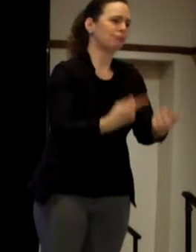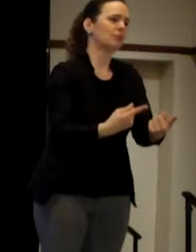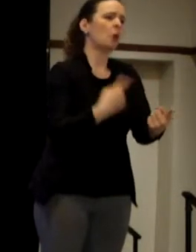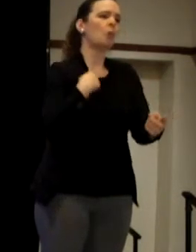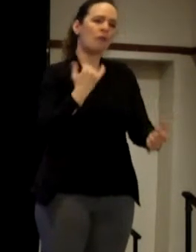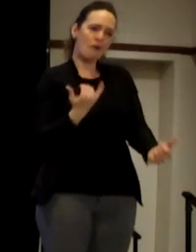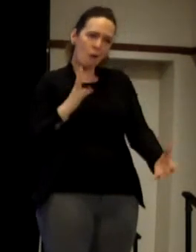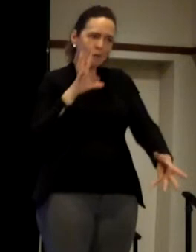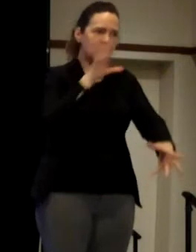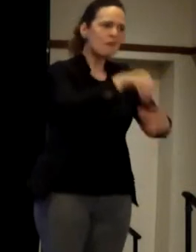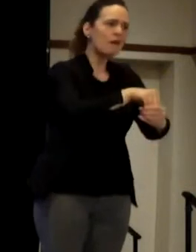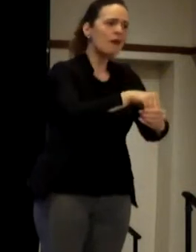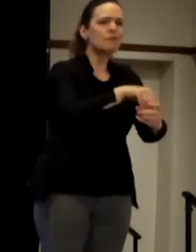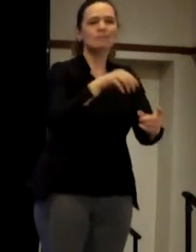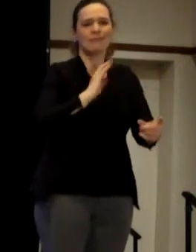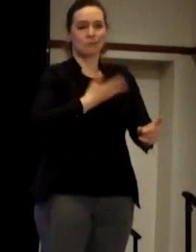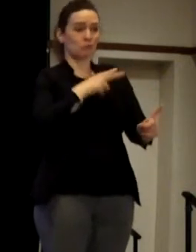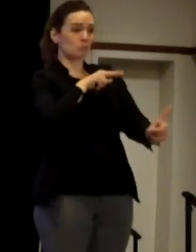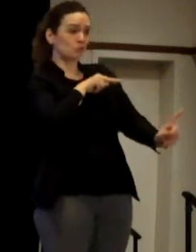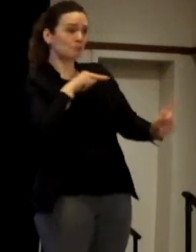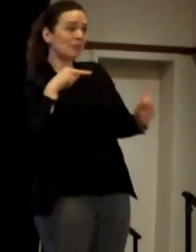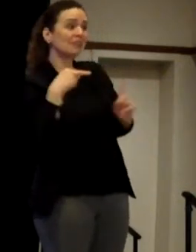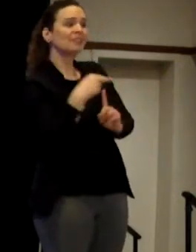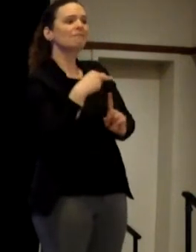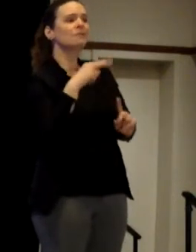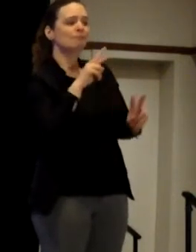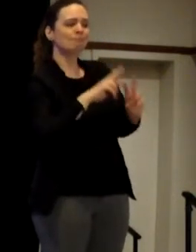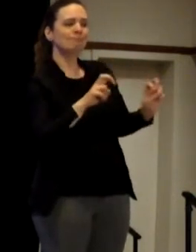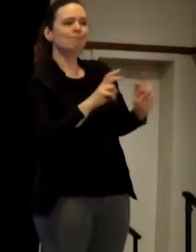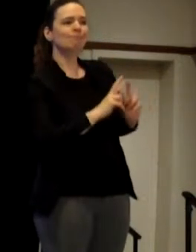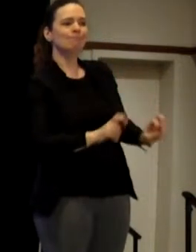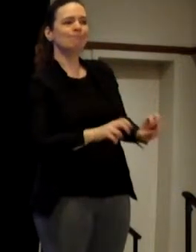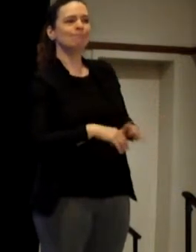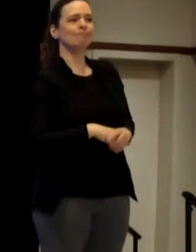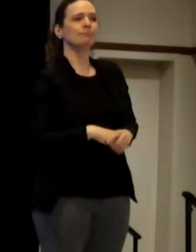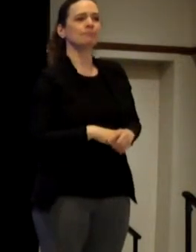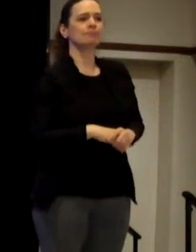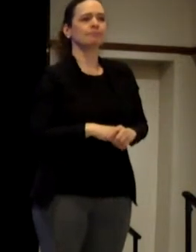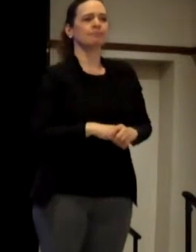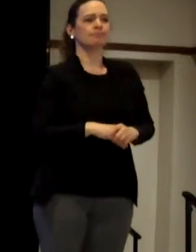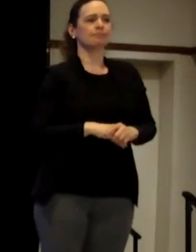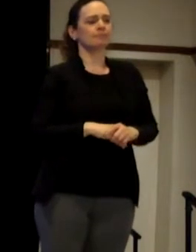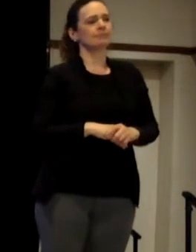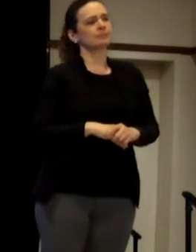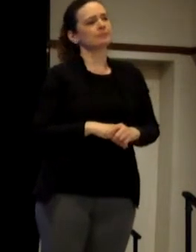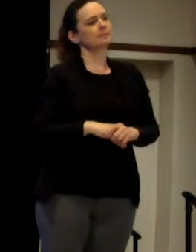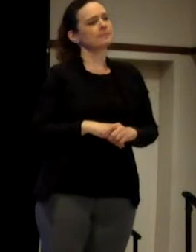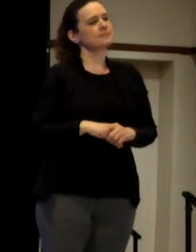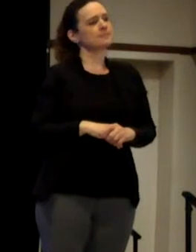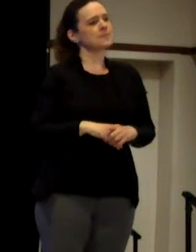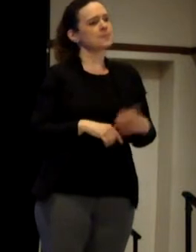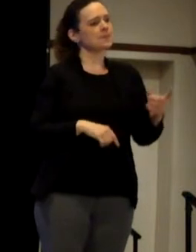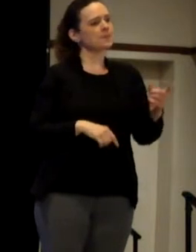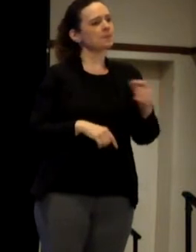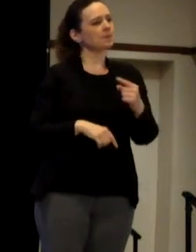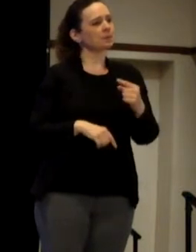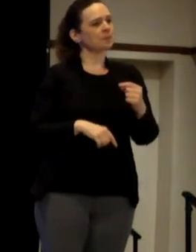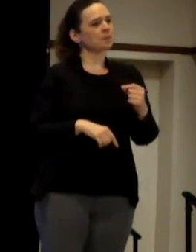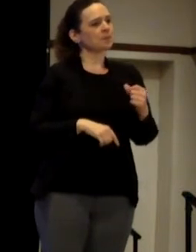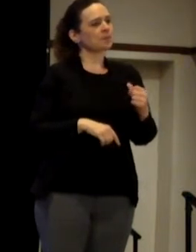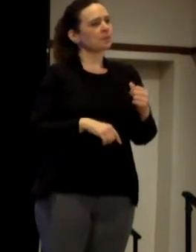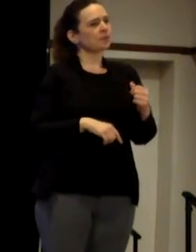side. We would be involved, obviously, on if we had to find housing assignments for tenants. That would